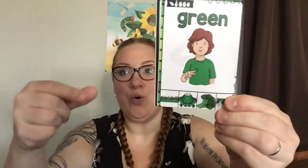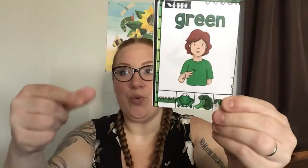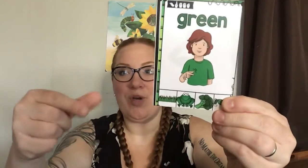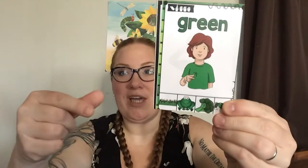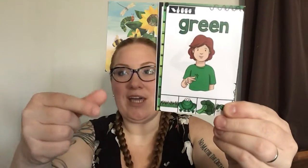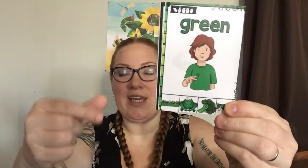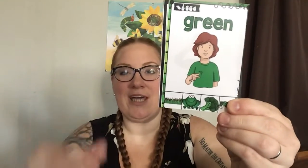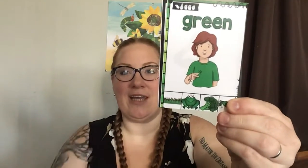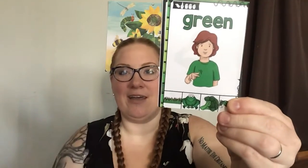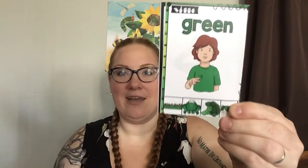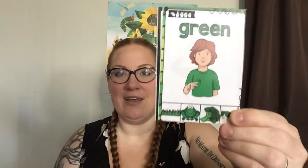green.